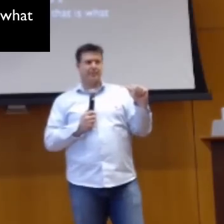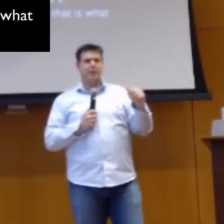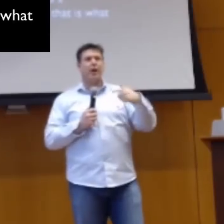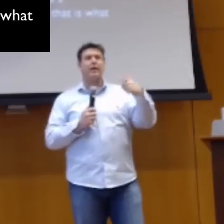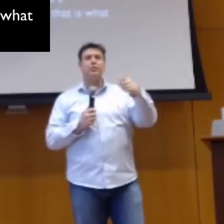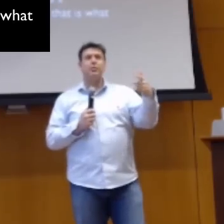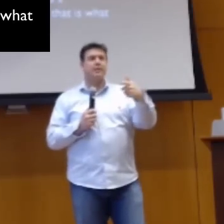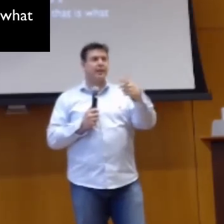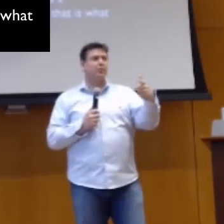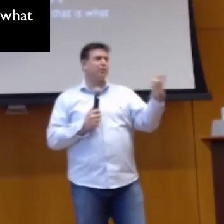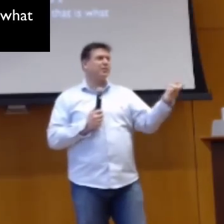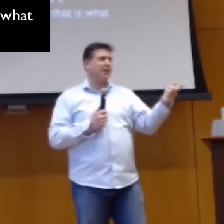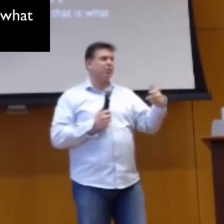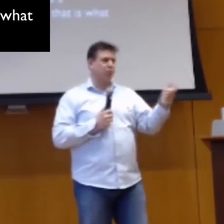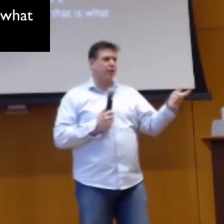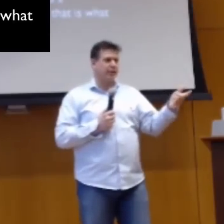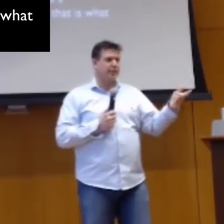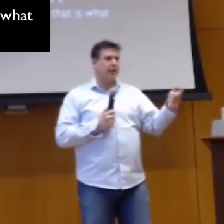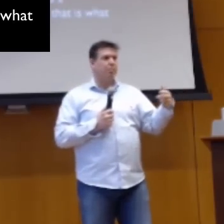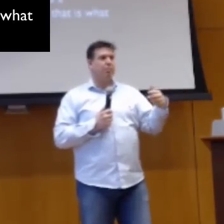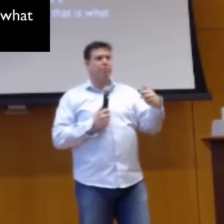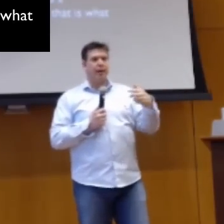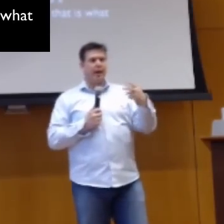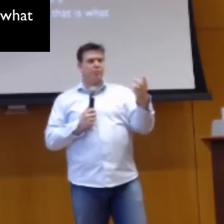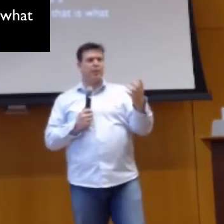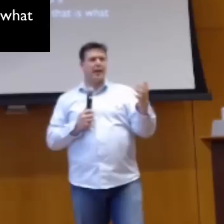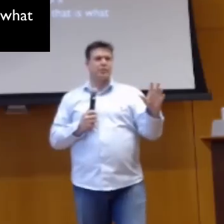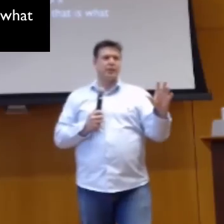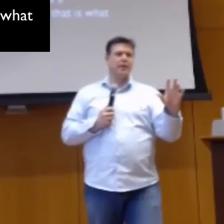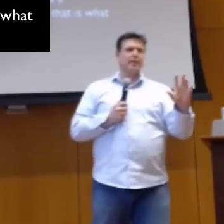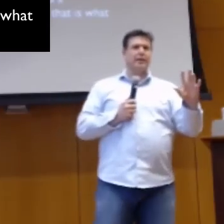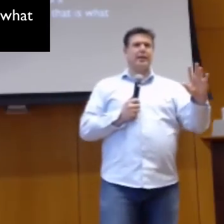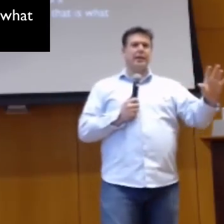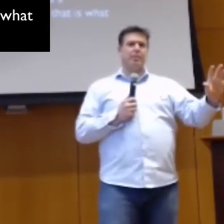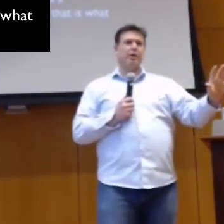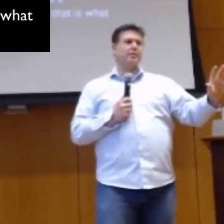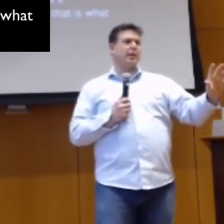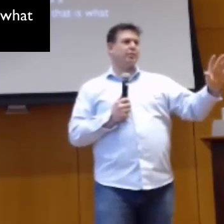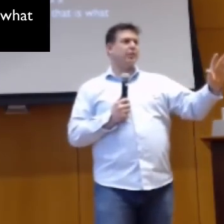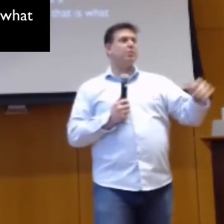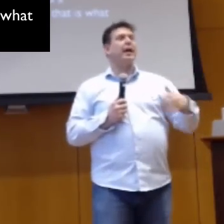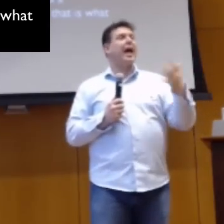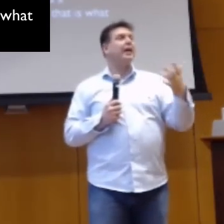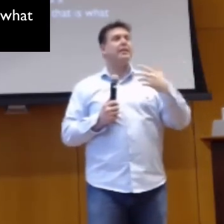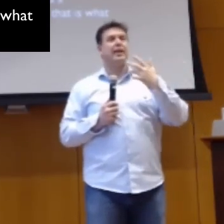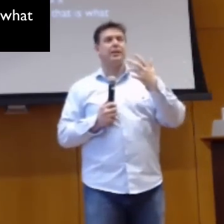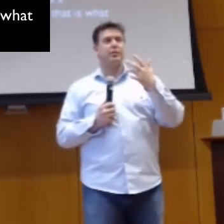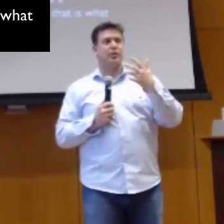So, I can do this, and you understand what the word is, but I'm doing it, actually, in American Sign Language Fingerspelling, and in English,